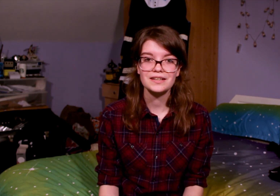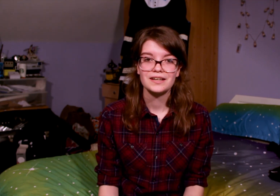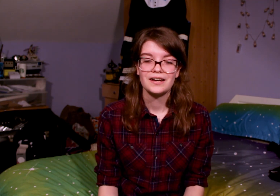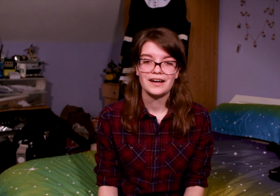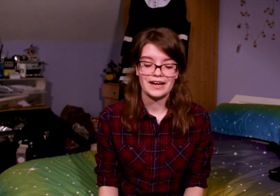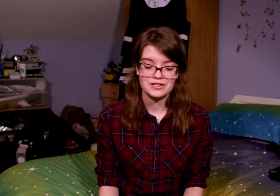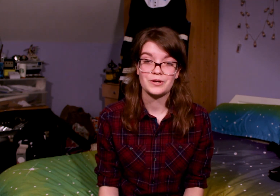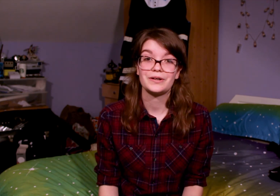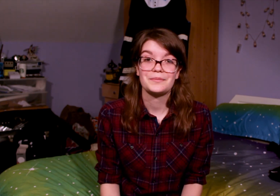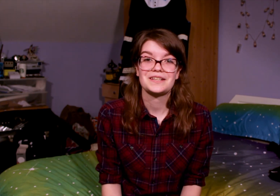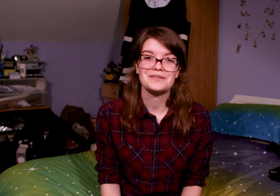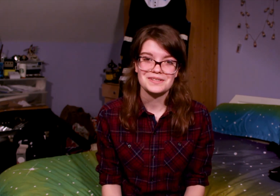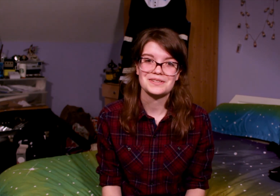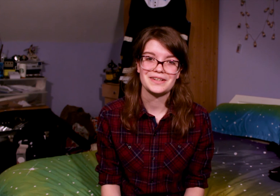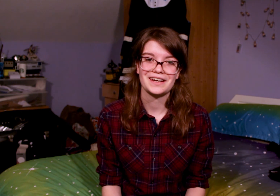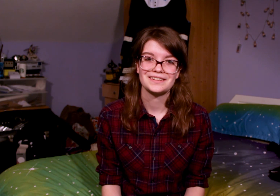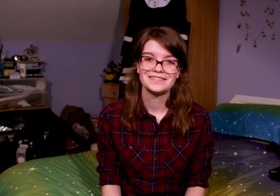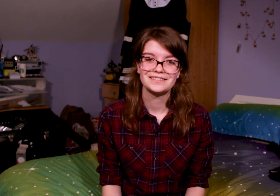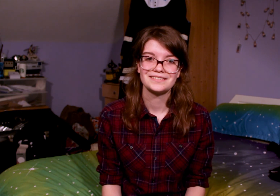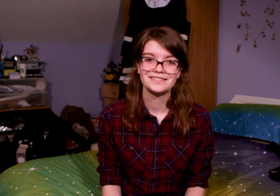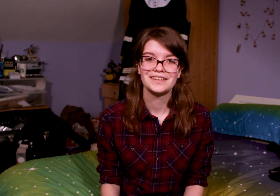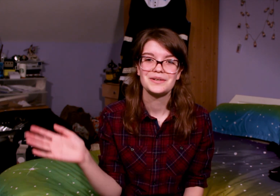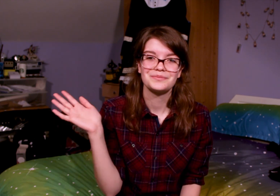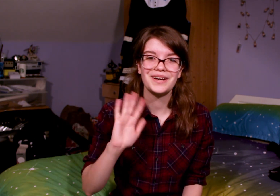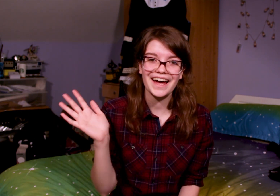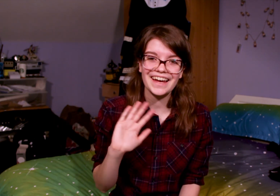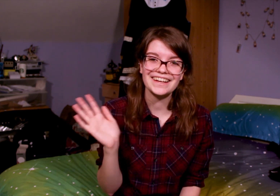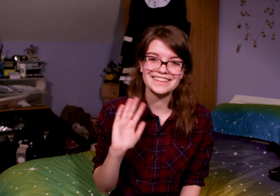Society and we will get back to you as soon as we can. Bye!